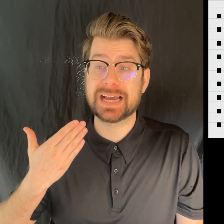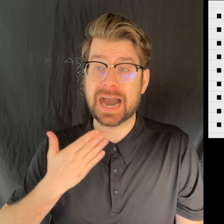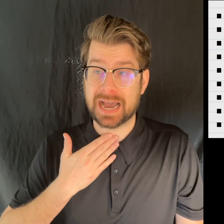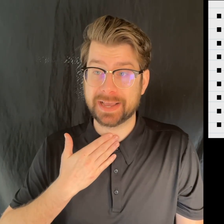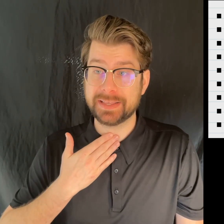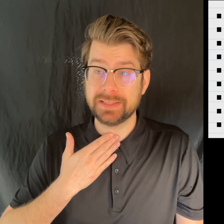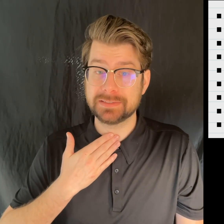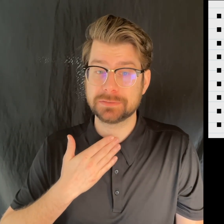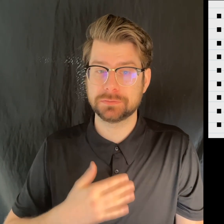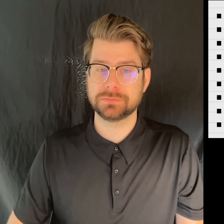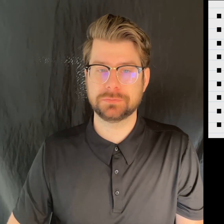tie,